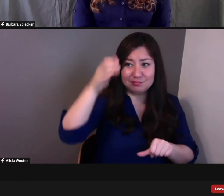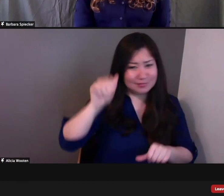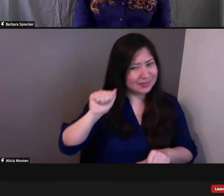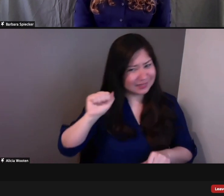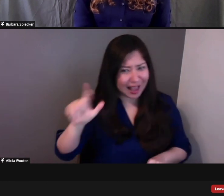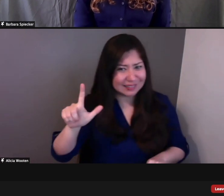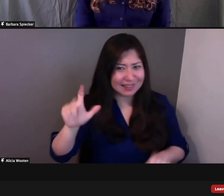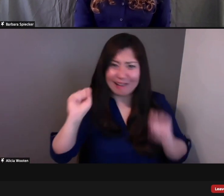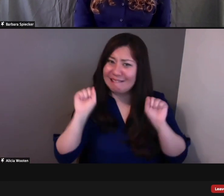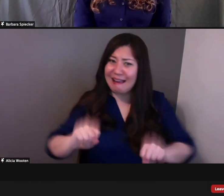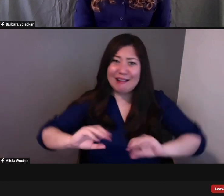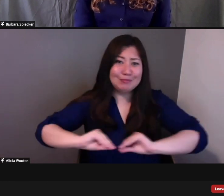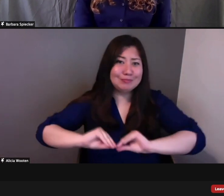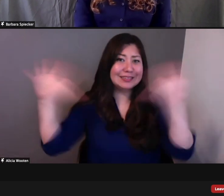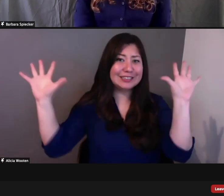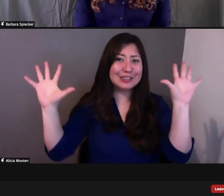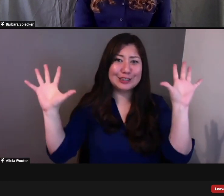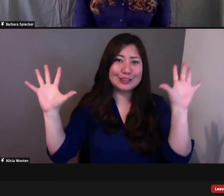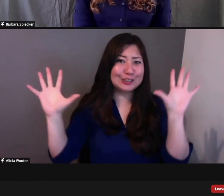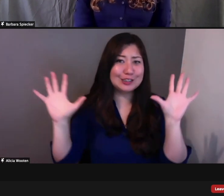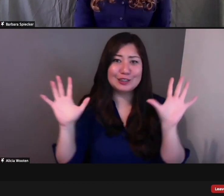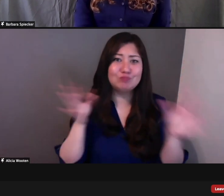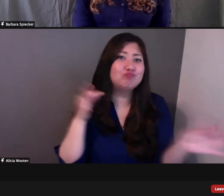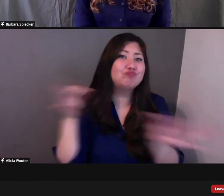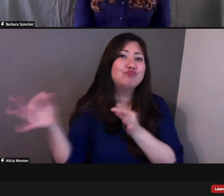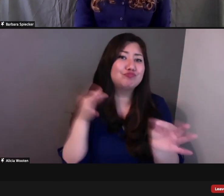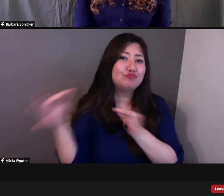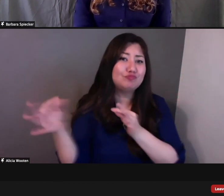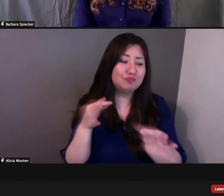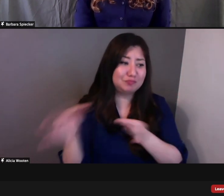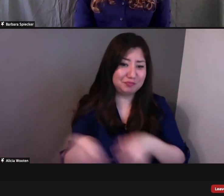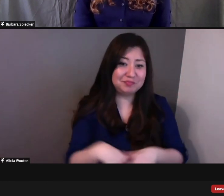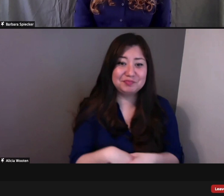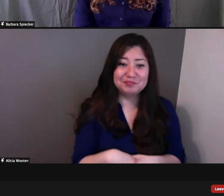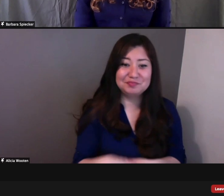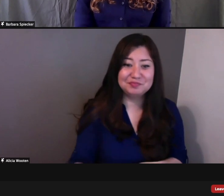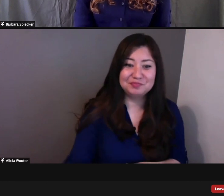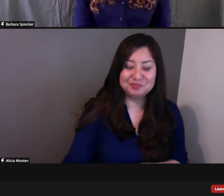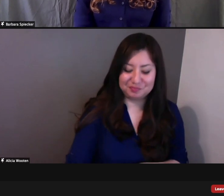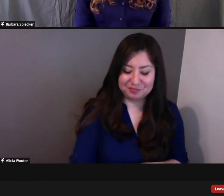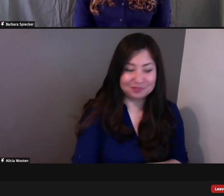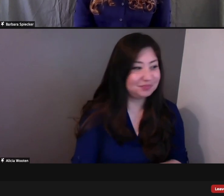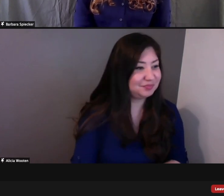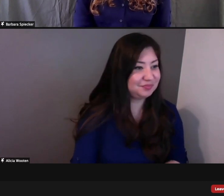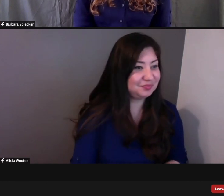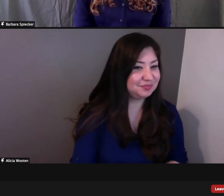So words in English and words in ASL, they might end up changing, but